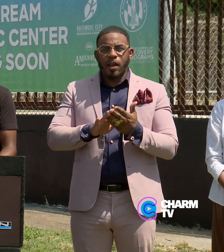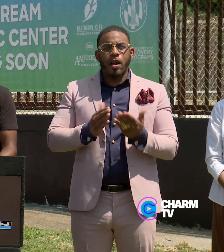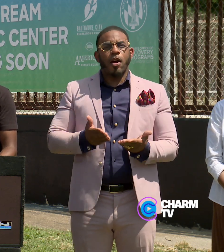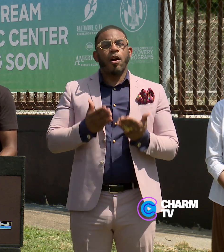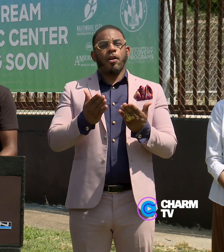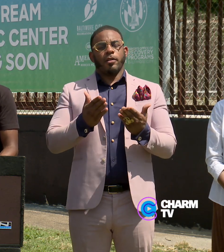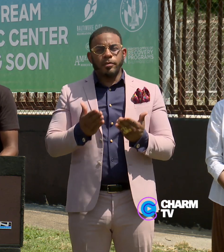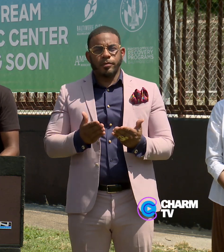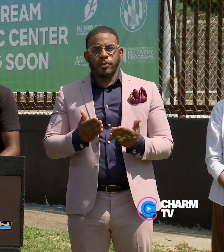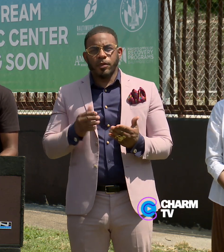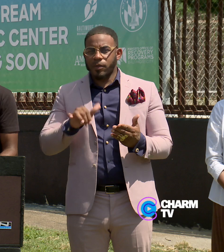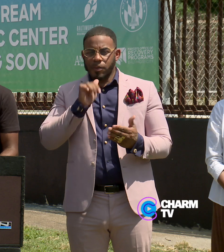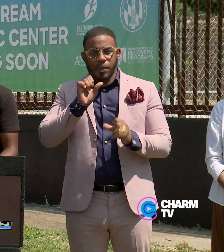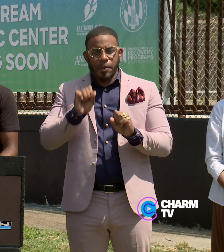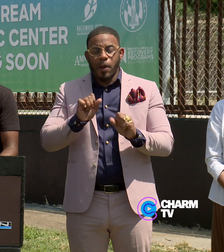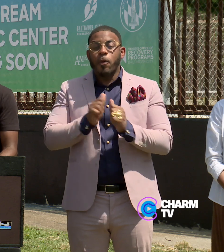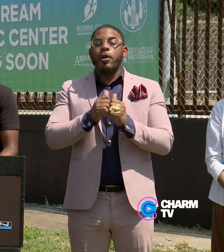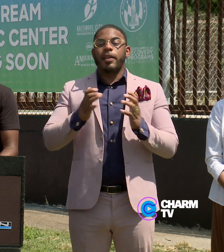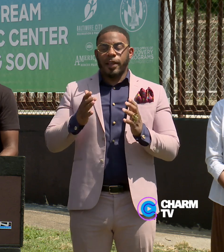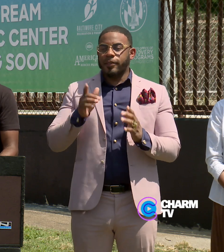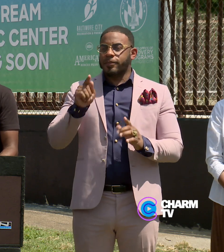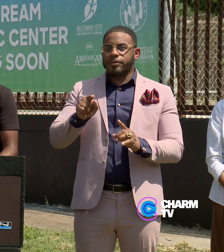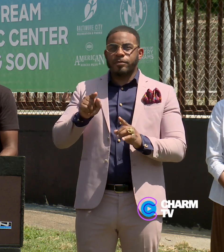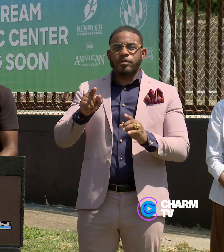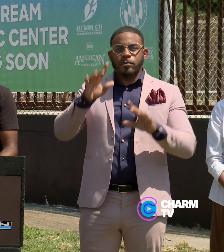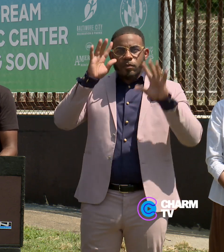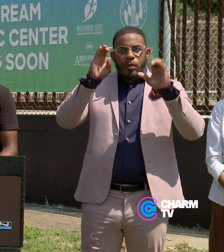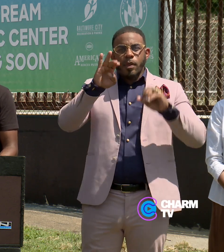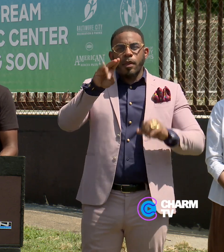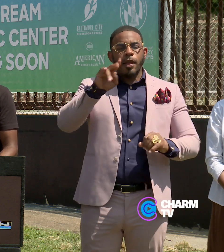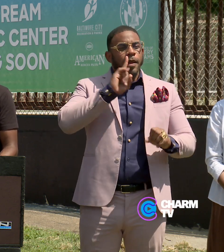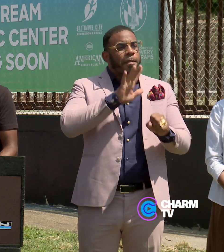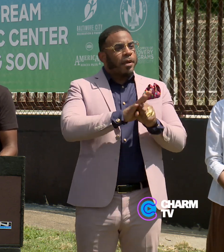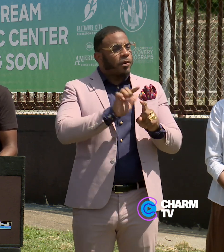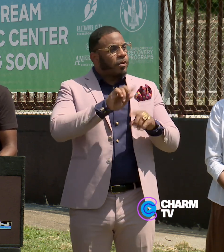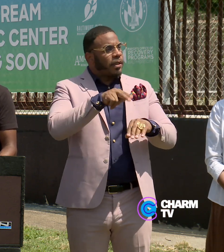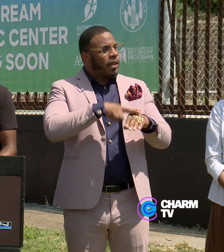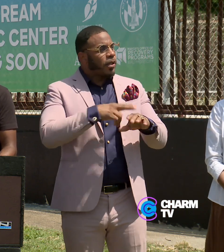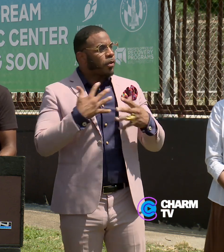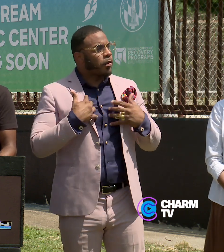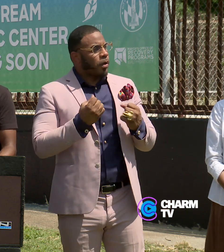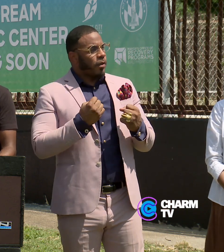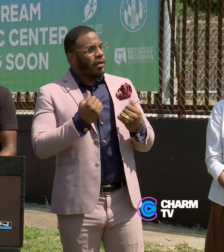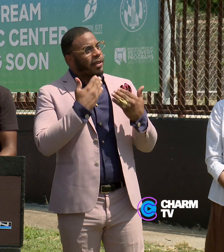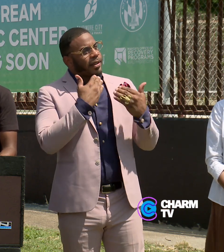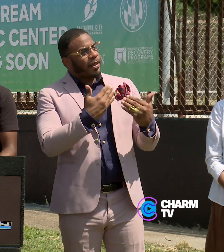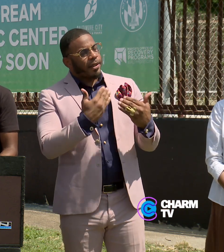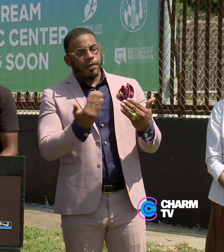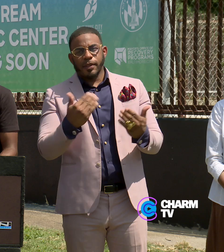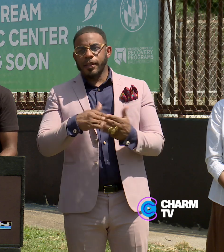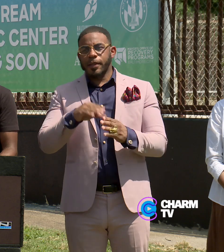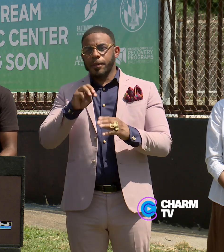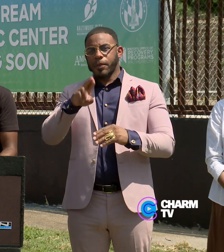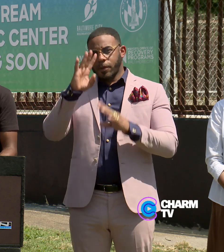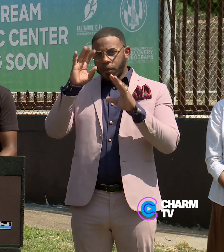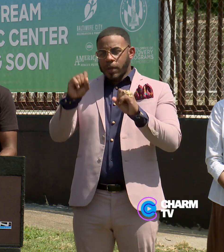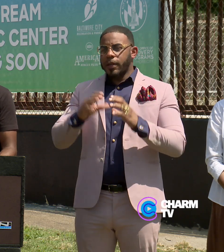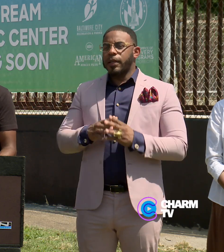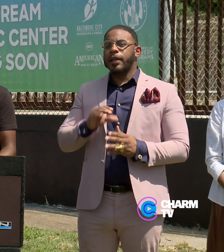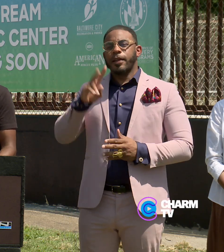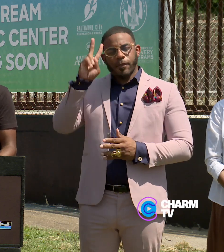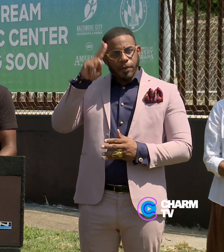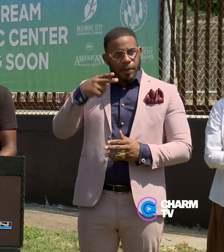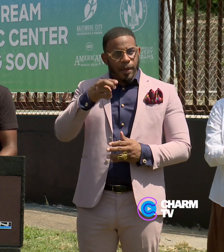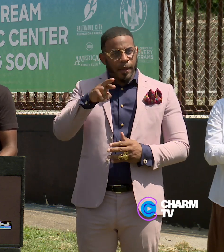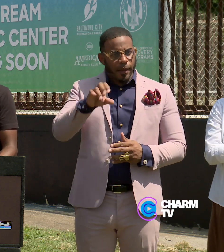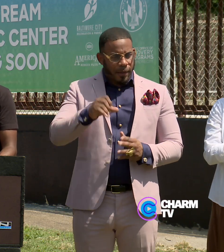ARPA-funded projects that wouldn't be possible without President Biden's commitment to the nation's recovery. So thank you again, Mr. President, Madam Vice